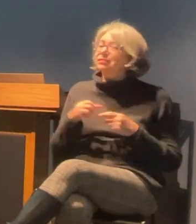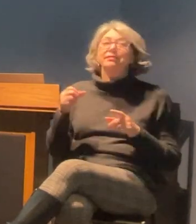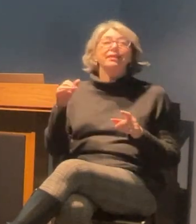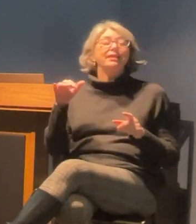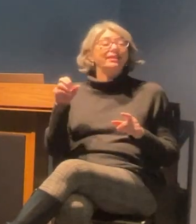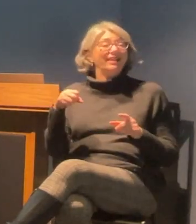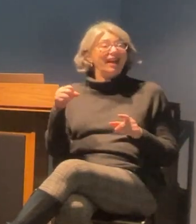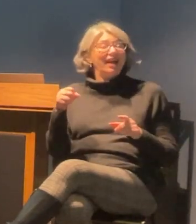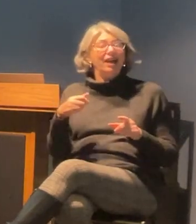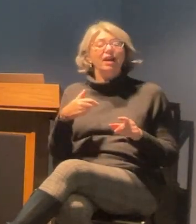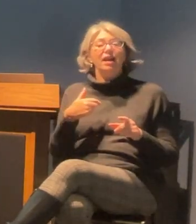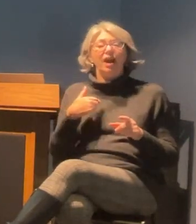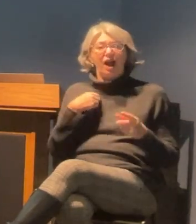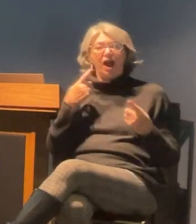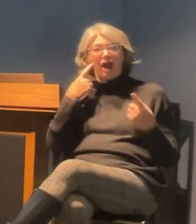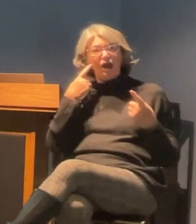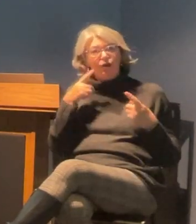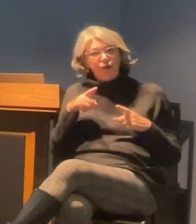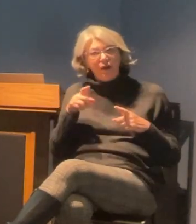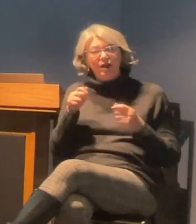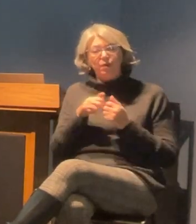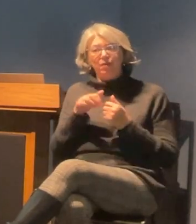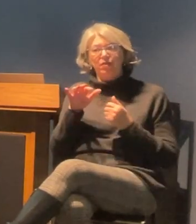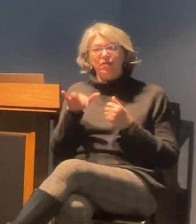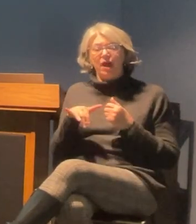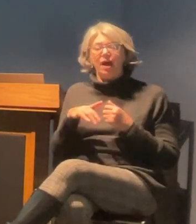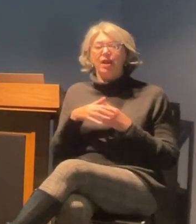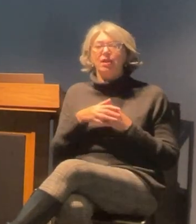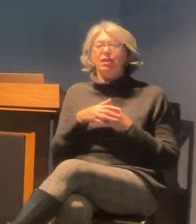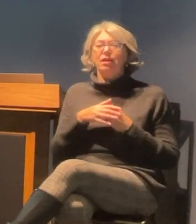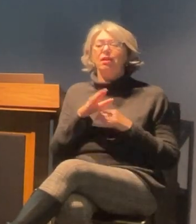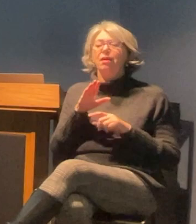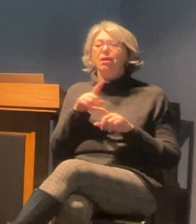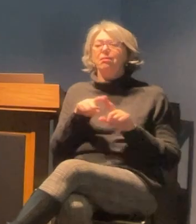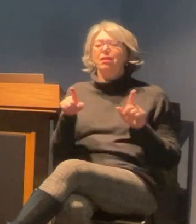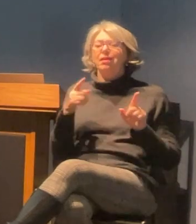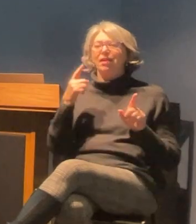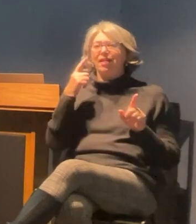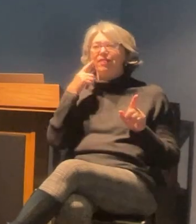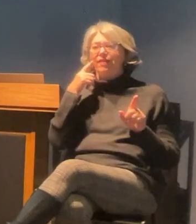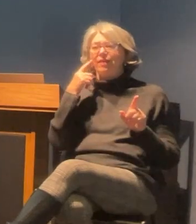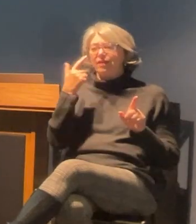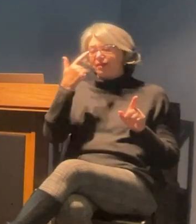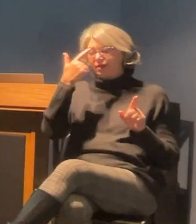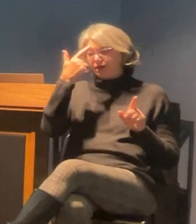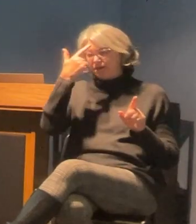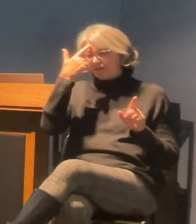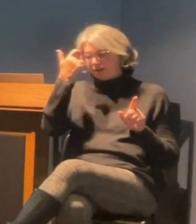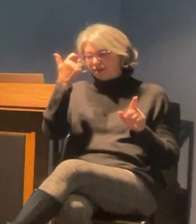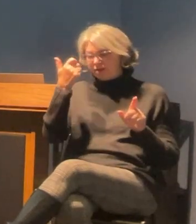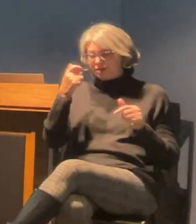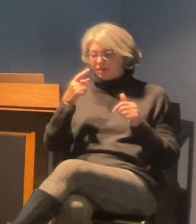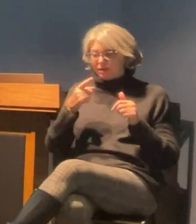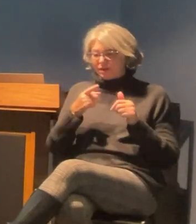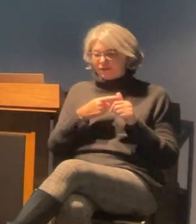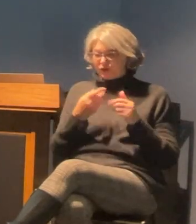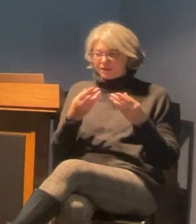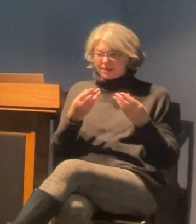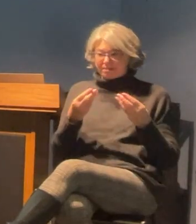Yeah, I agree with that, but I think that because it's the first